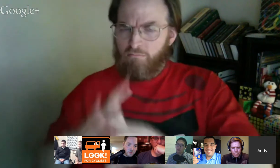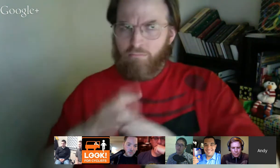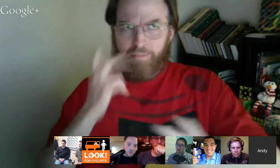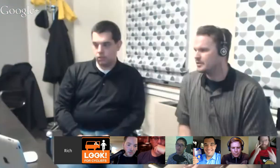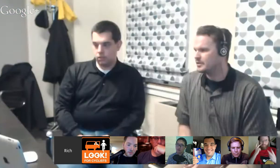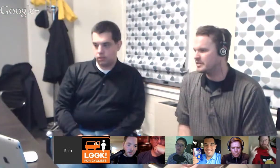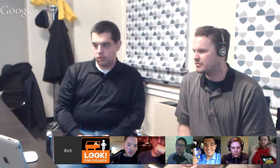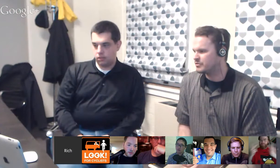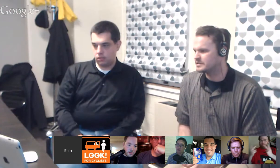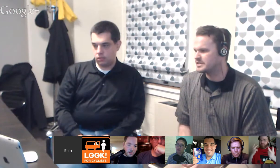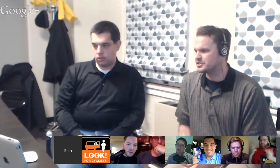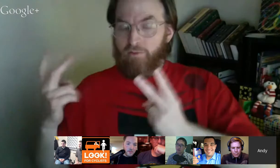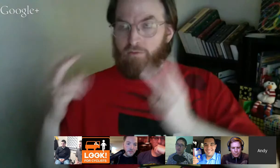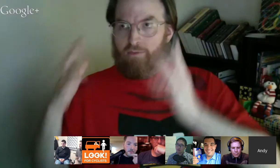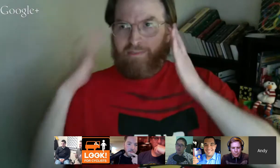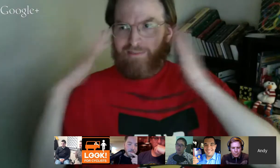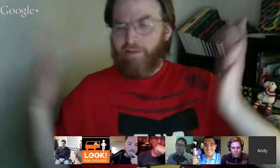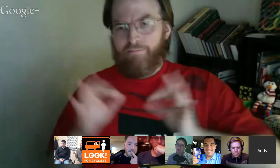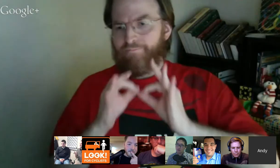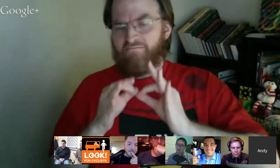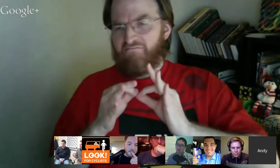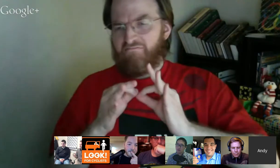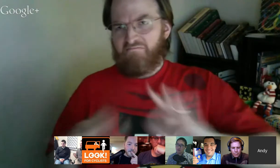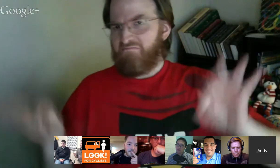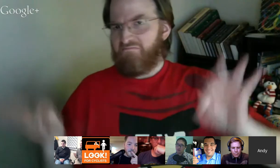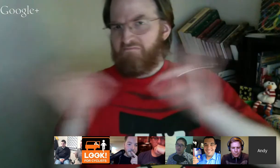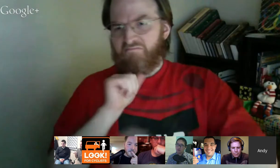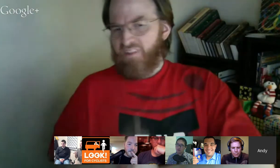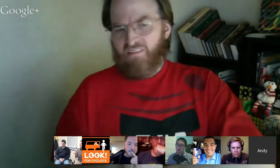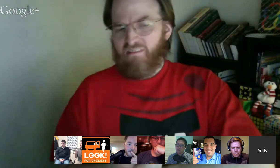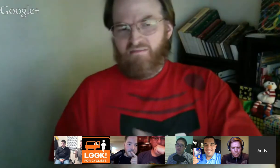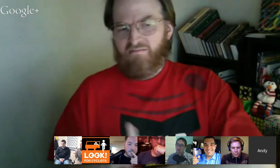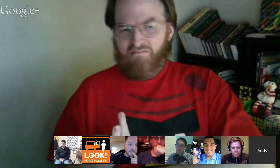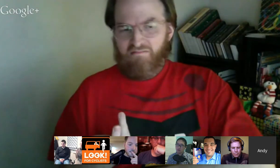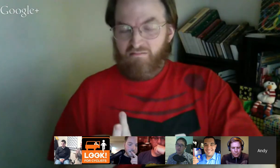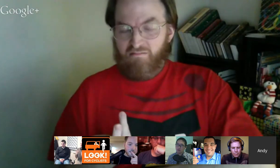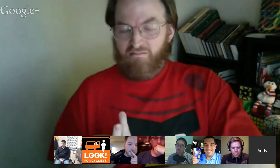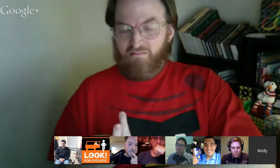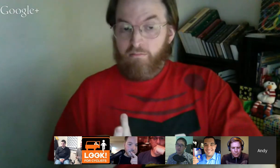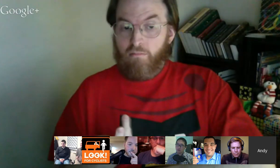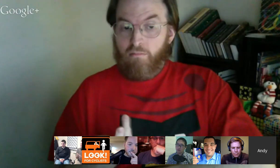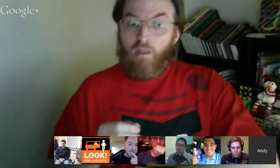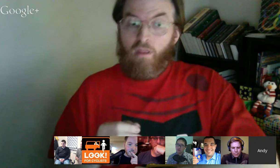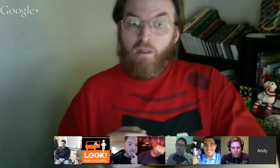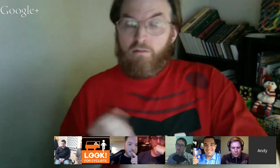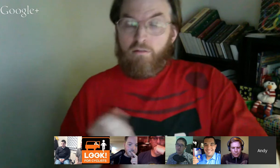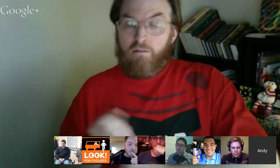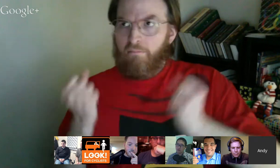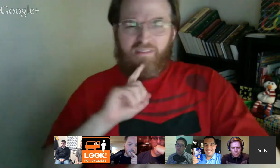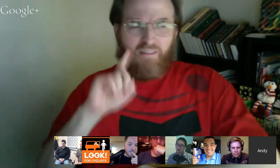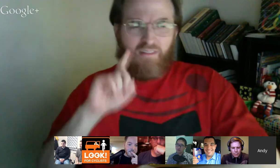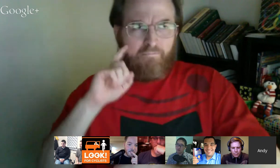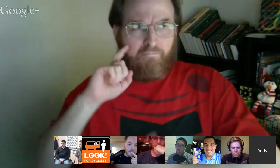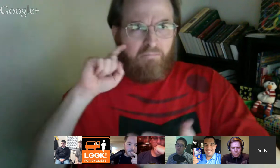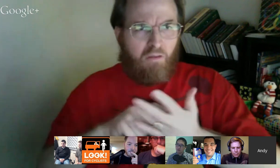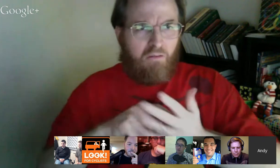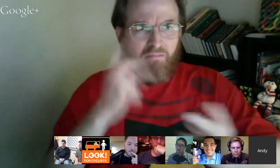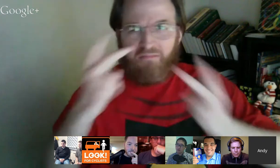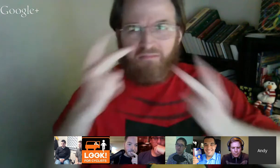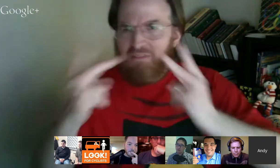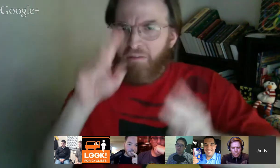And in the deaf world, it's really connected to vision, and it's really connected. vision is extremely important within the deaf